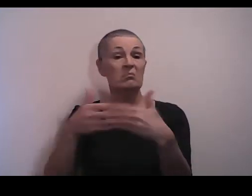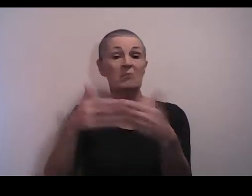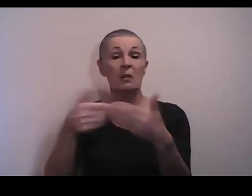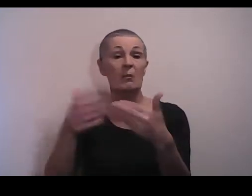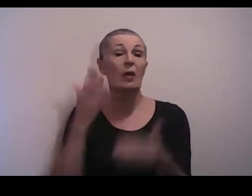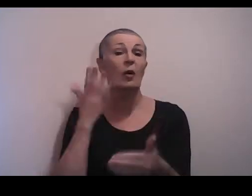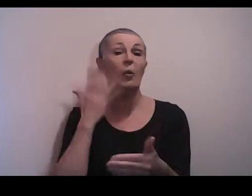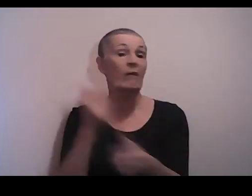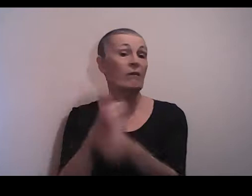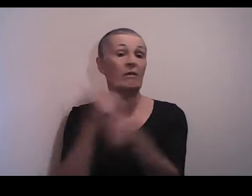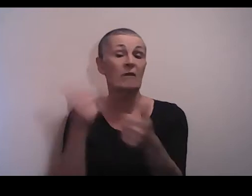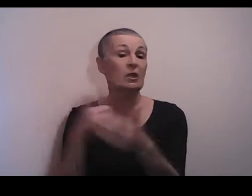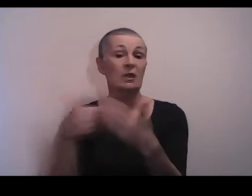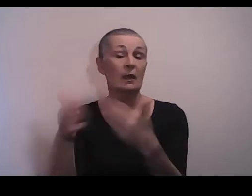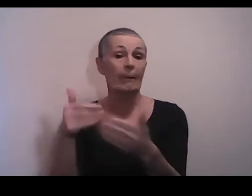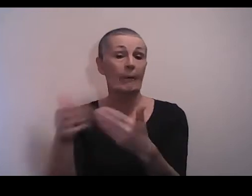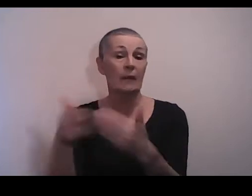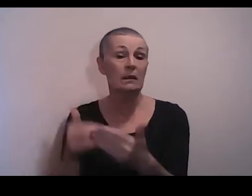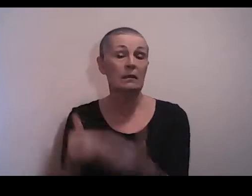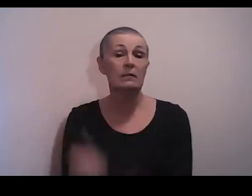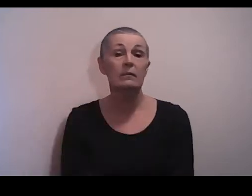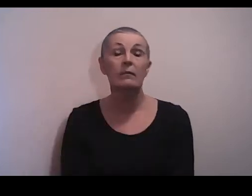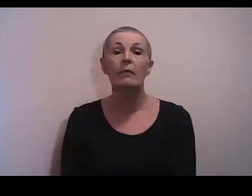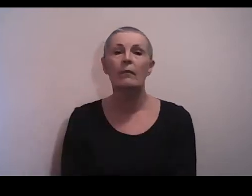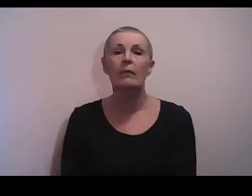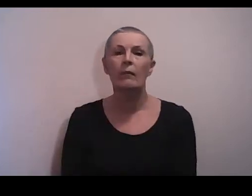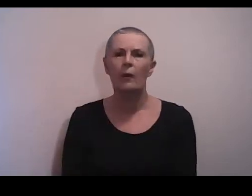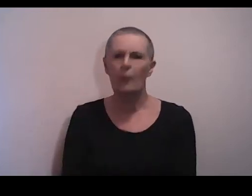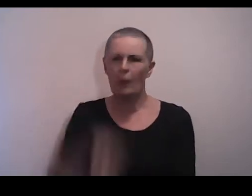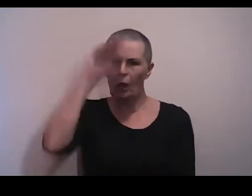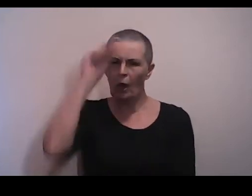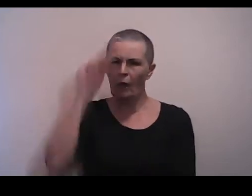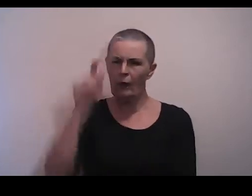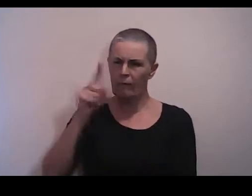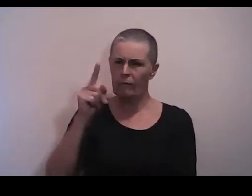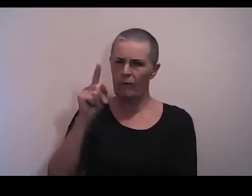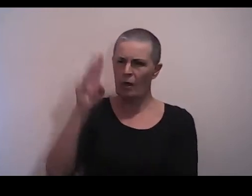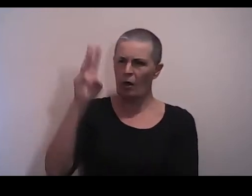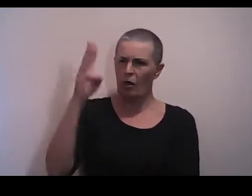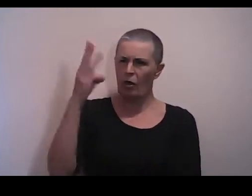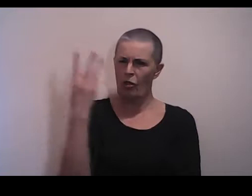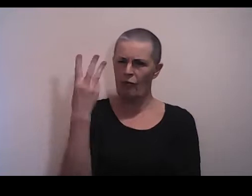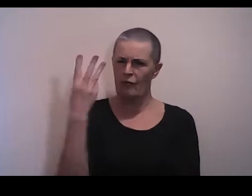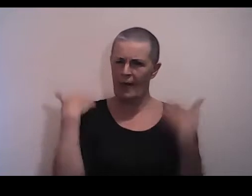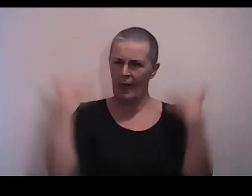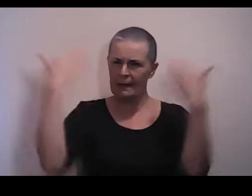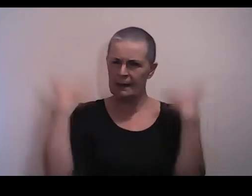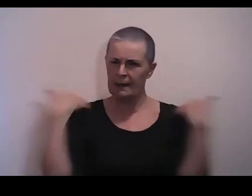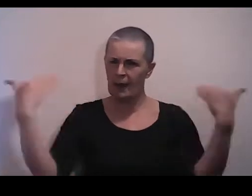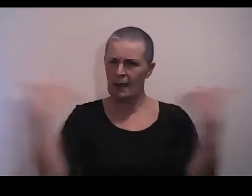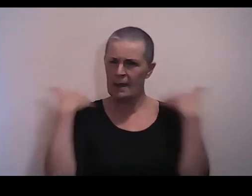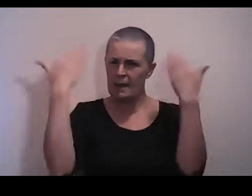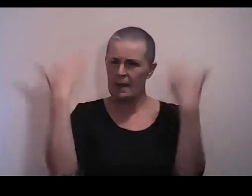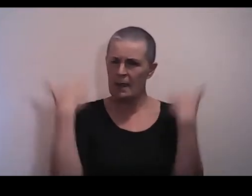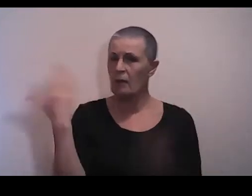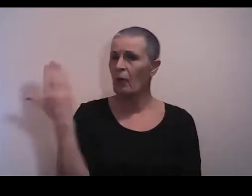the first set of 3 exercises, you may want to just do each exercise for a few minutes